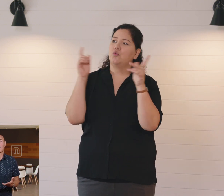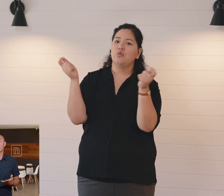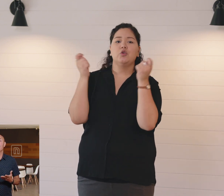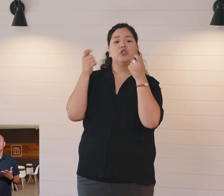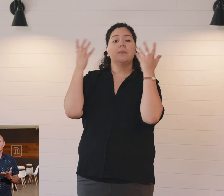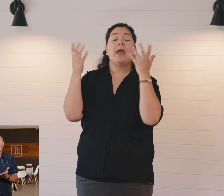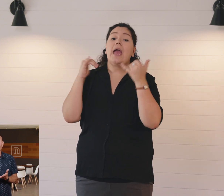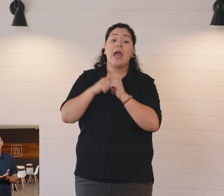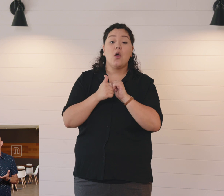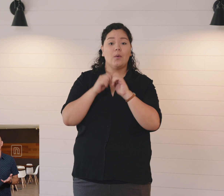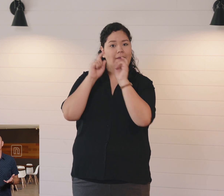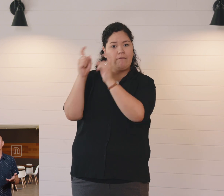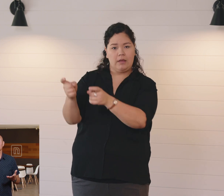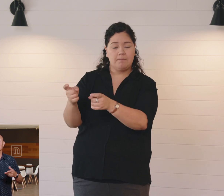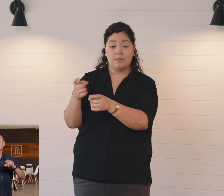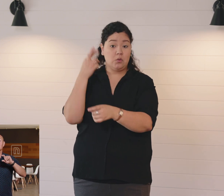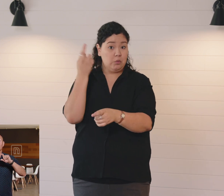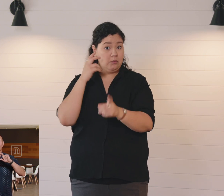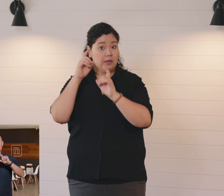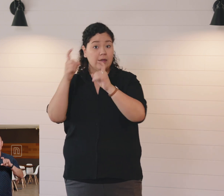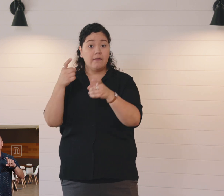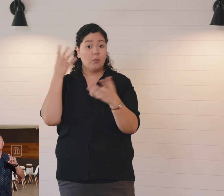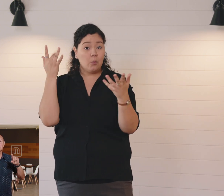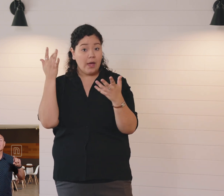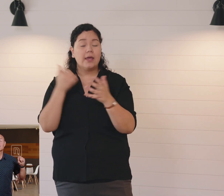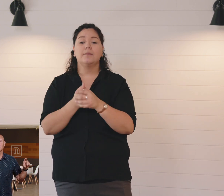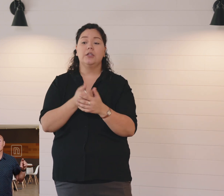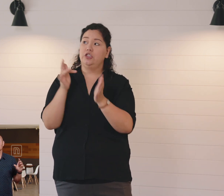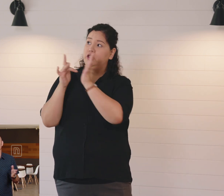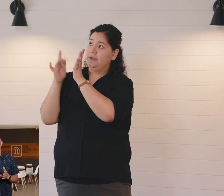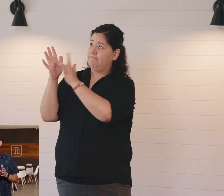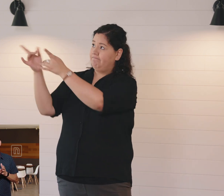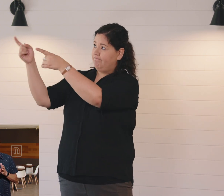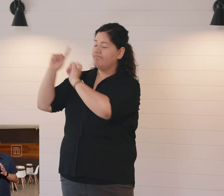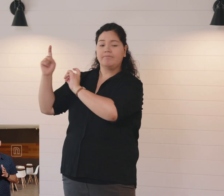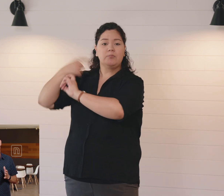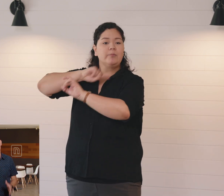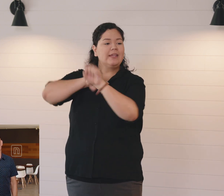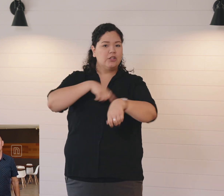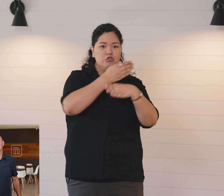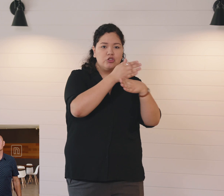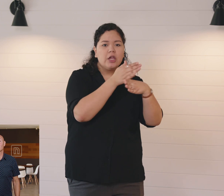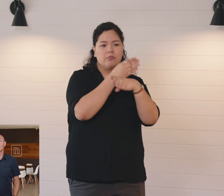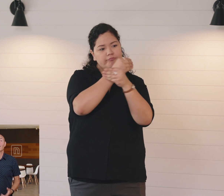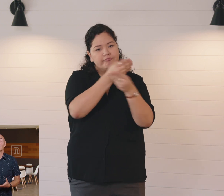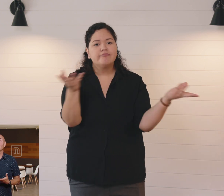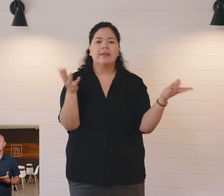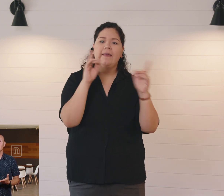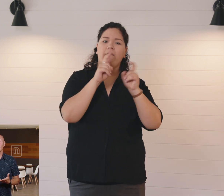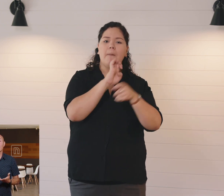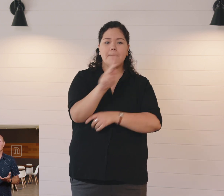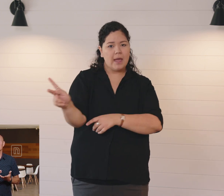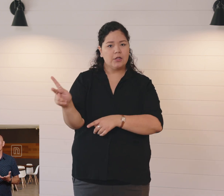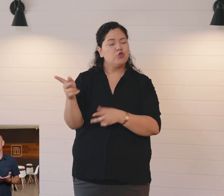giving. And one of the reasons we give is because what Jesus has given to us, we have an opportunity of giving back. And so we